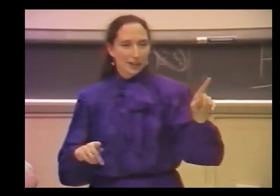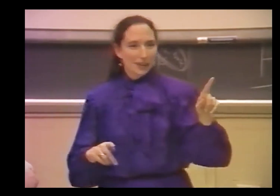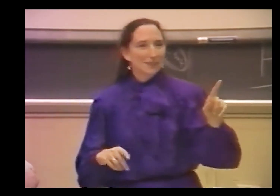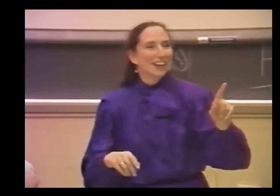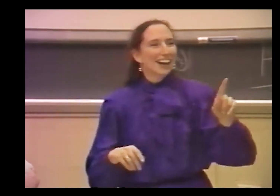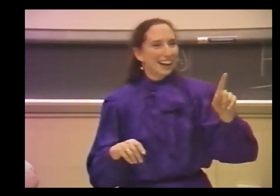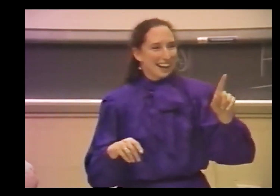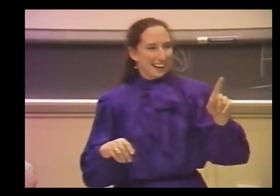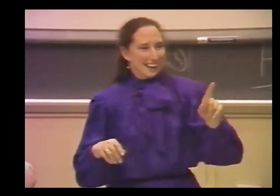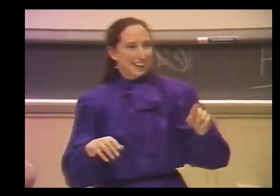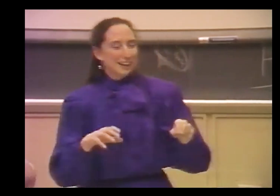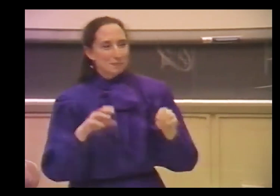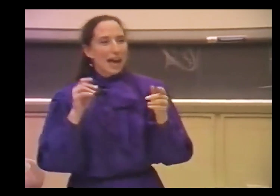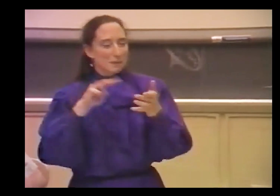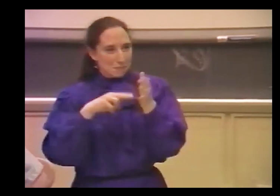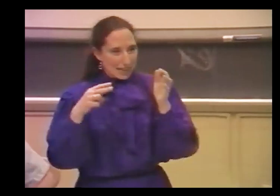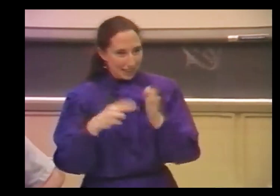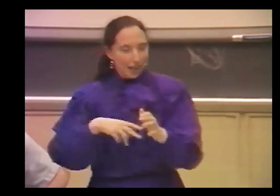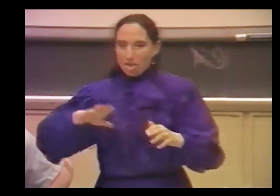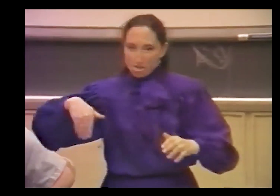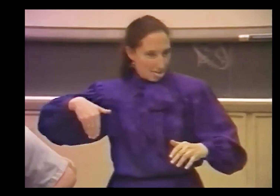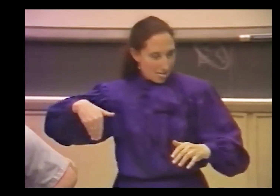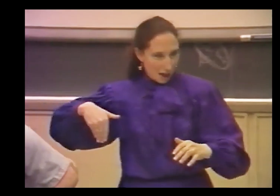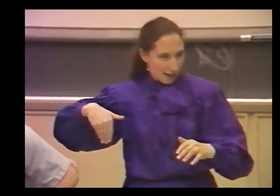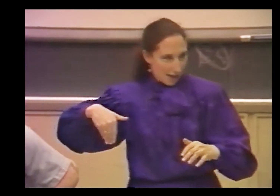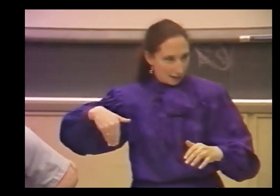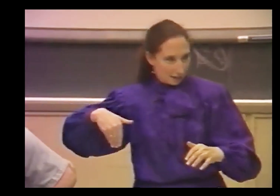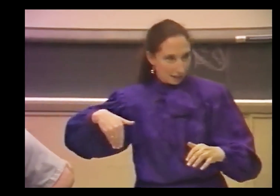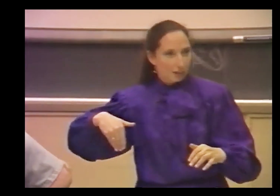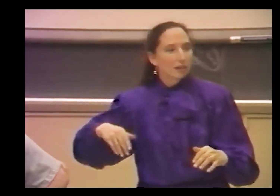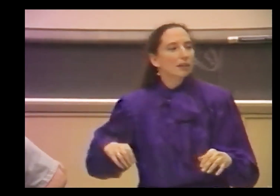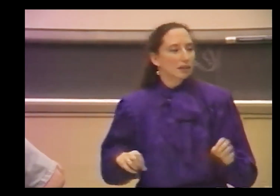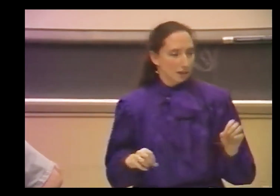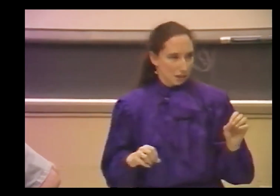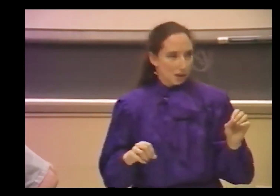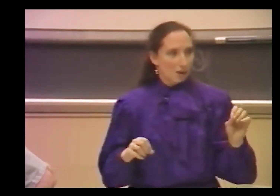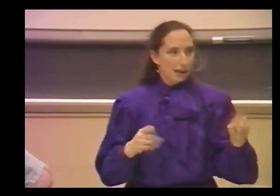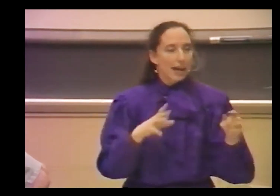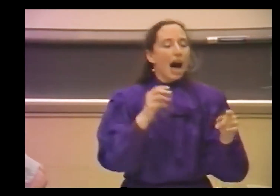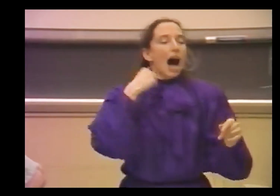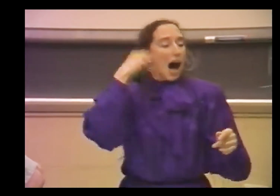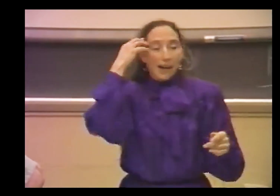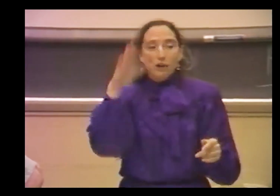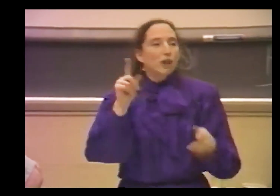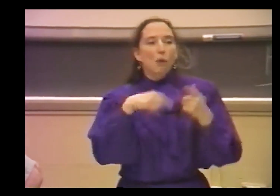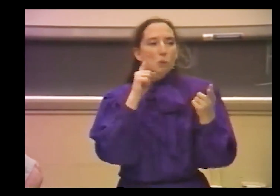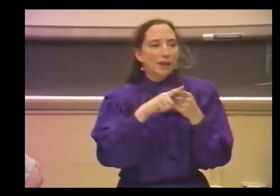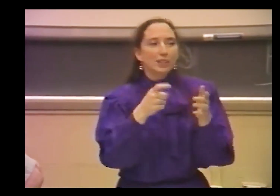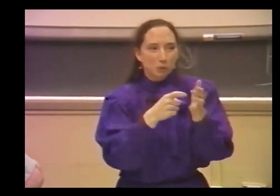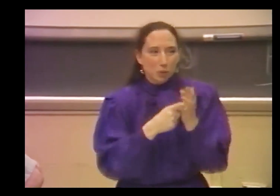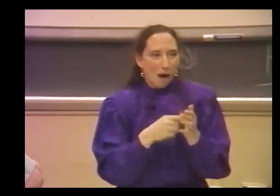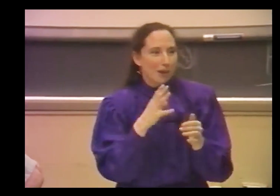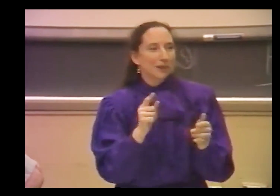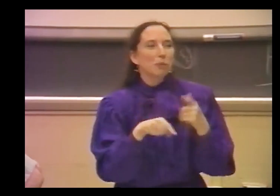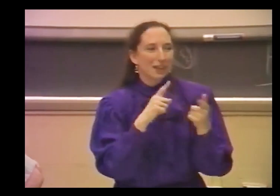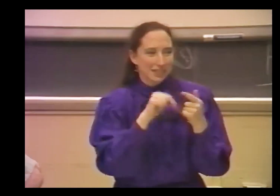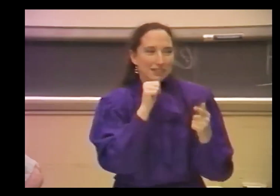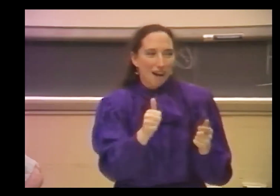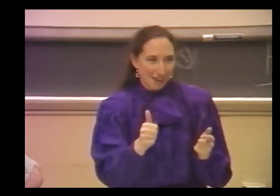okay, and mean, not yet. Okay, I don't know when it's required and when it's not.